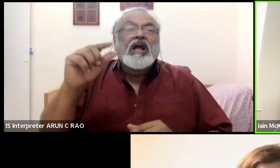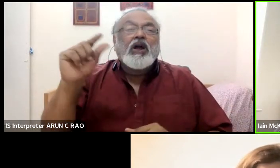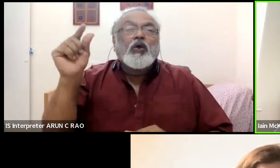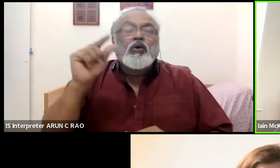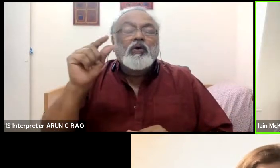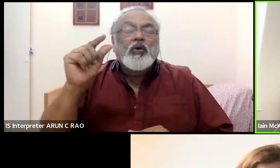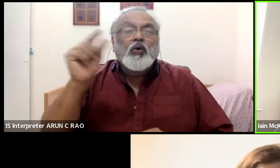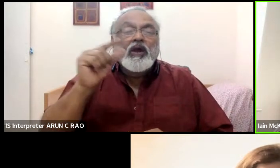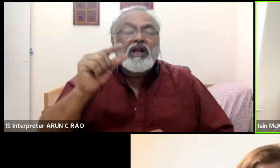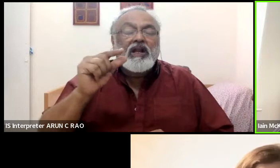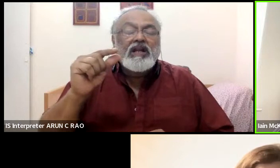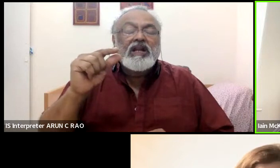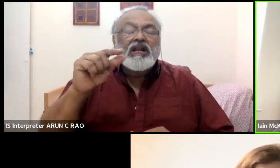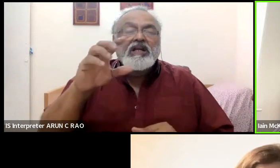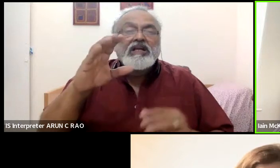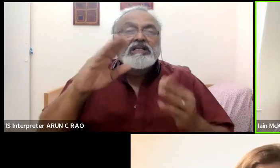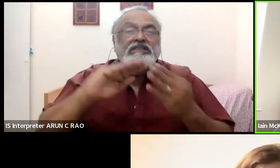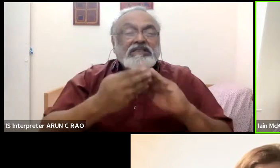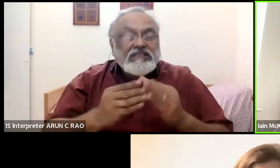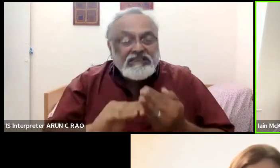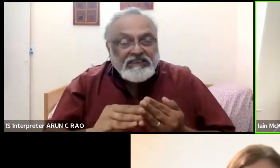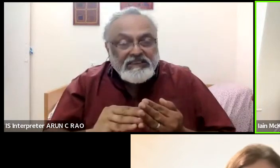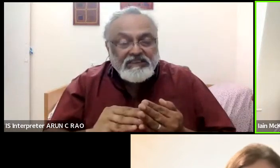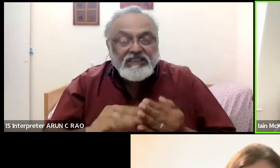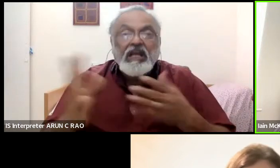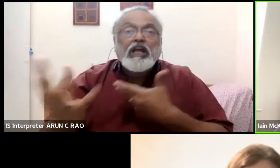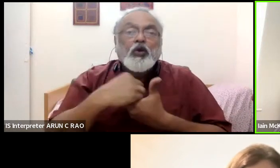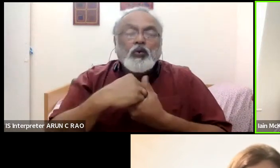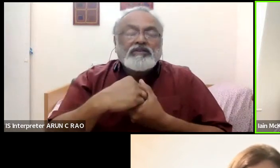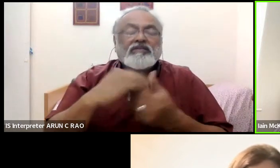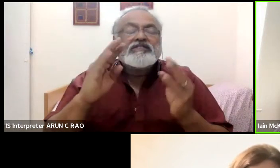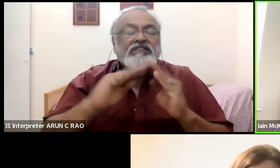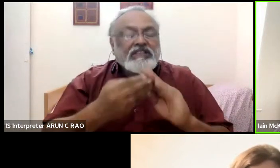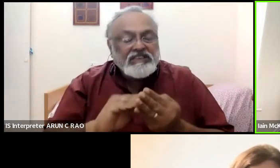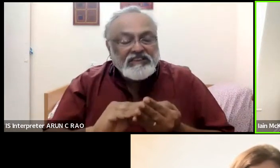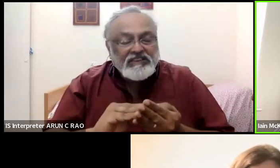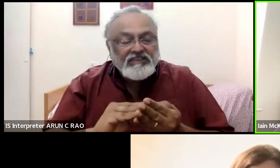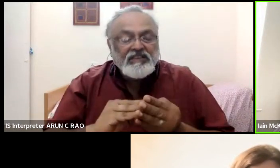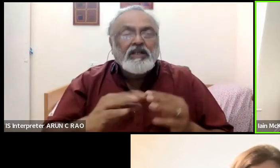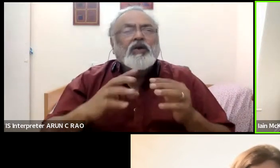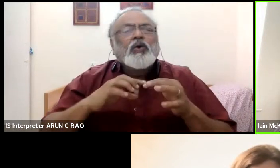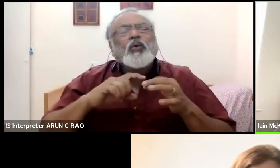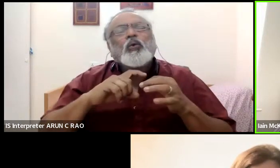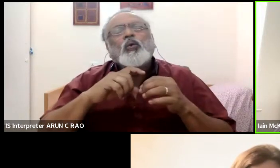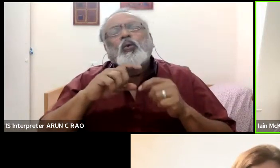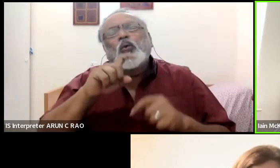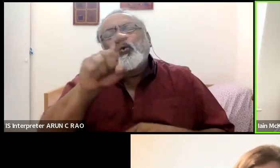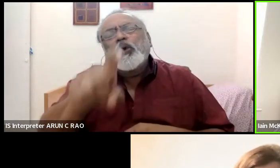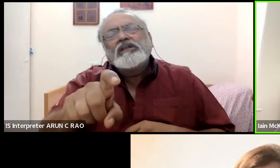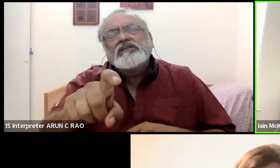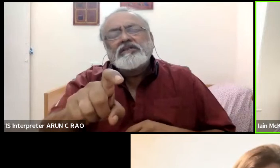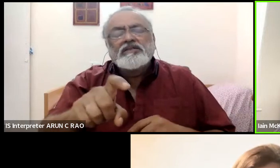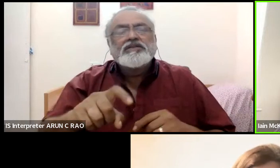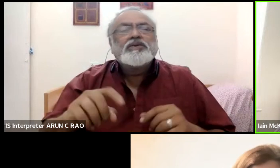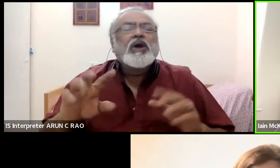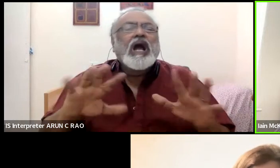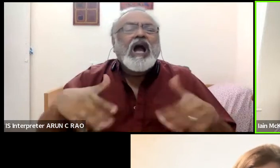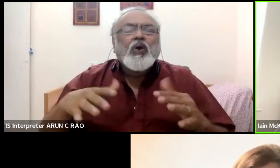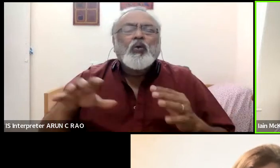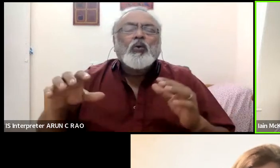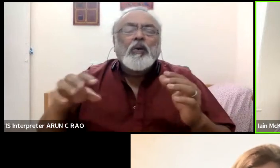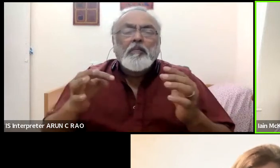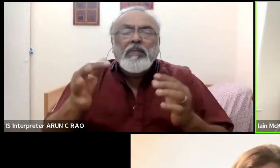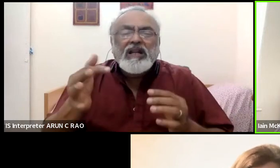inclusive cities. So the question that we're going to pose to Ramala is, what are the bottlenecks in financing inclusive